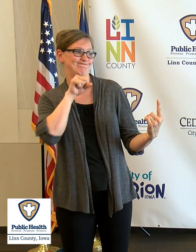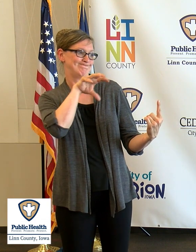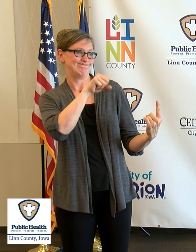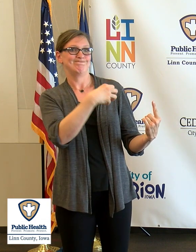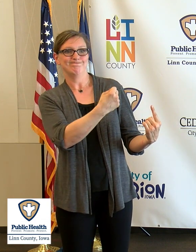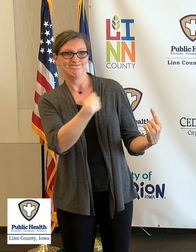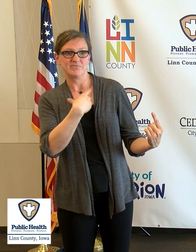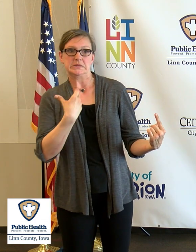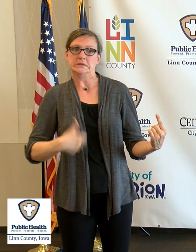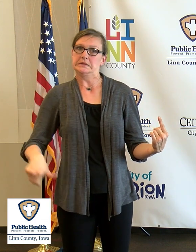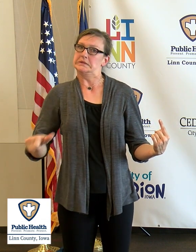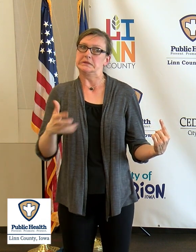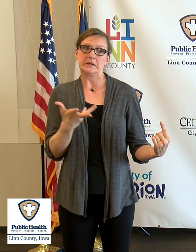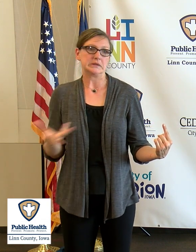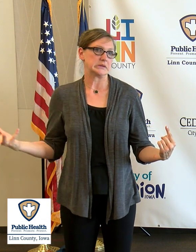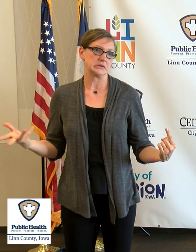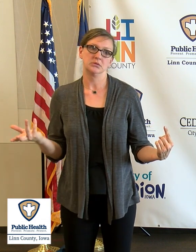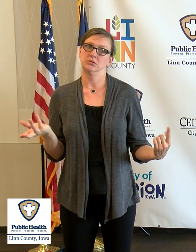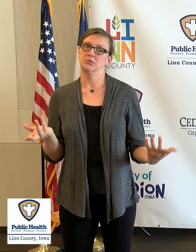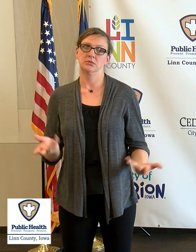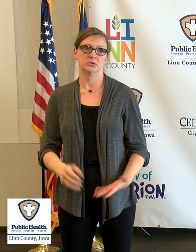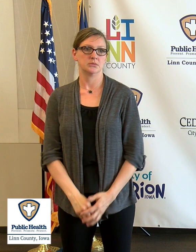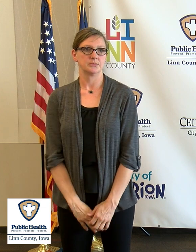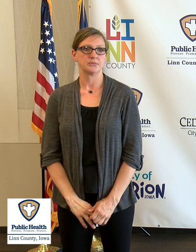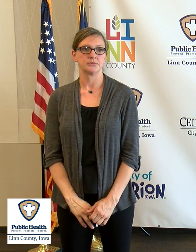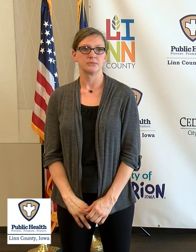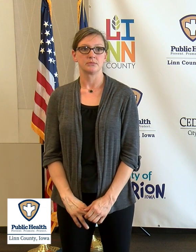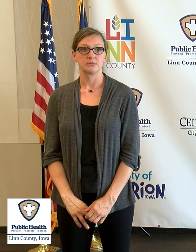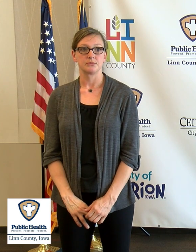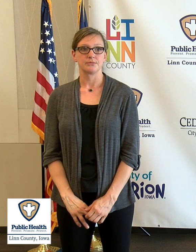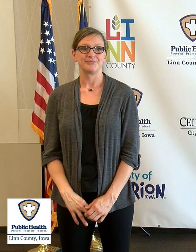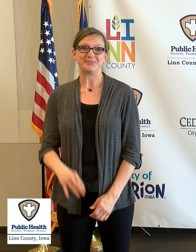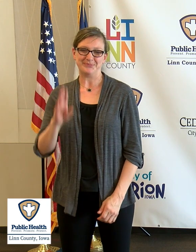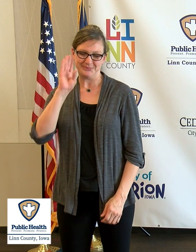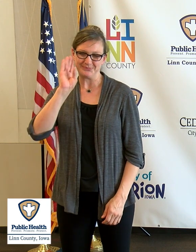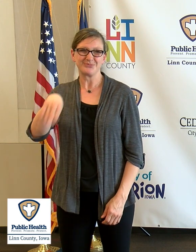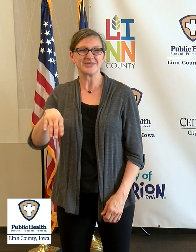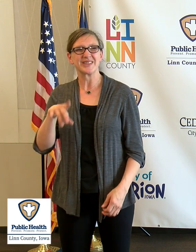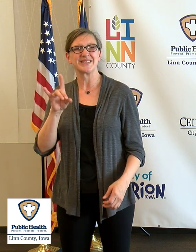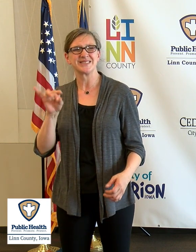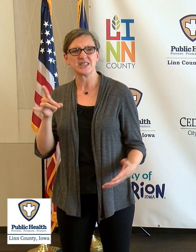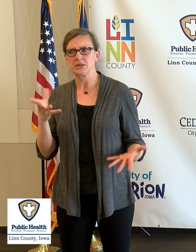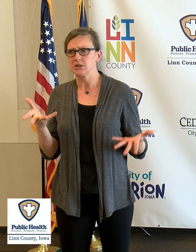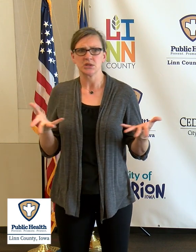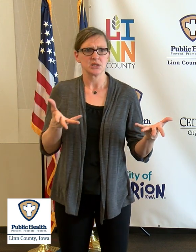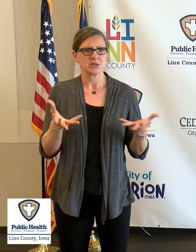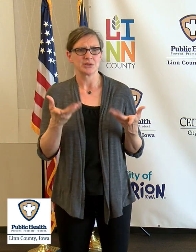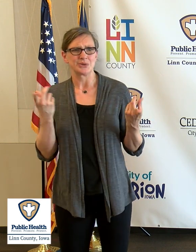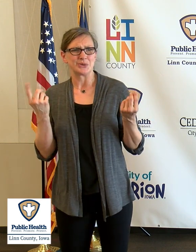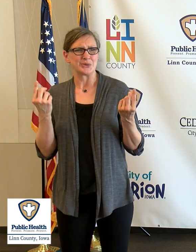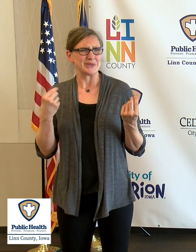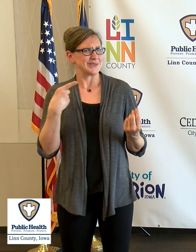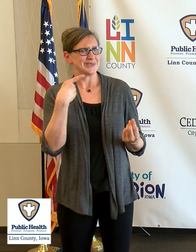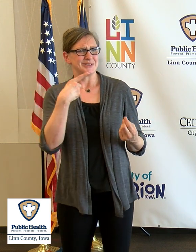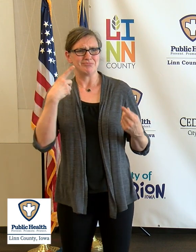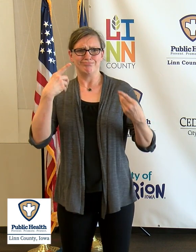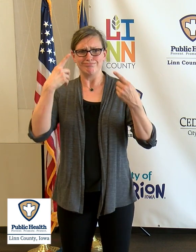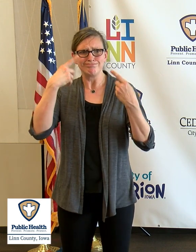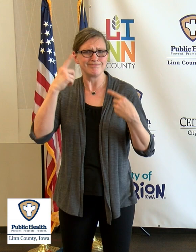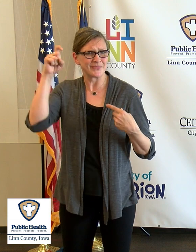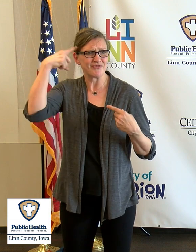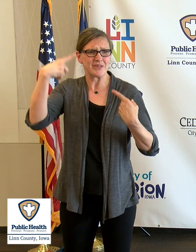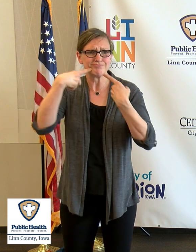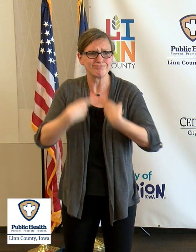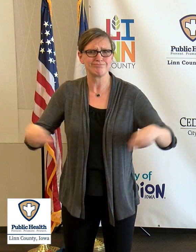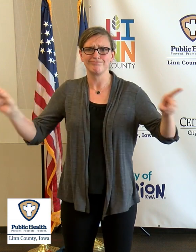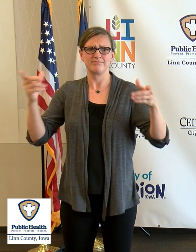We know that many people have questions about the governor's Test Iowa initiative that Supervisor Walker mentioned earlier.